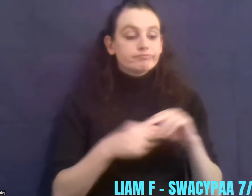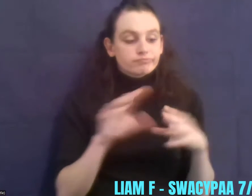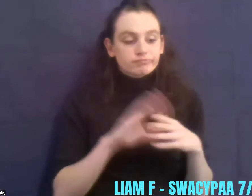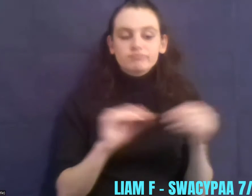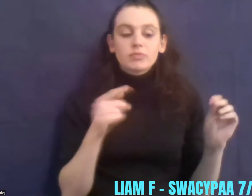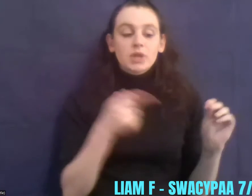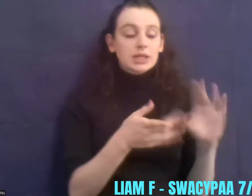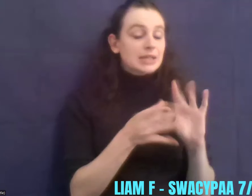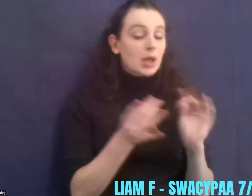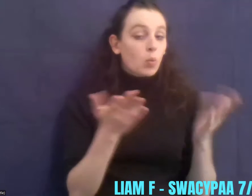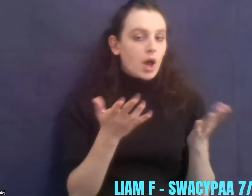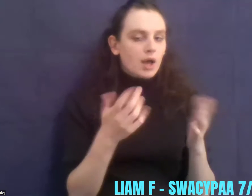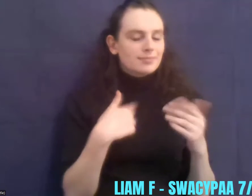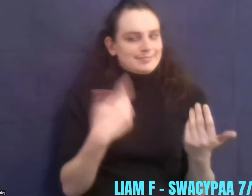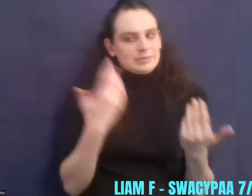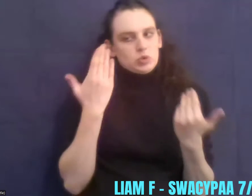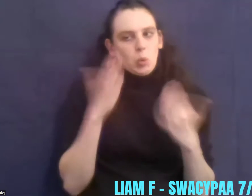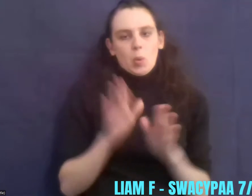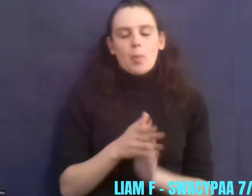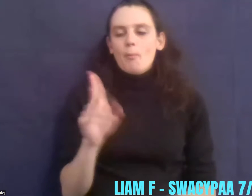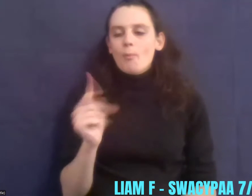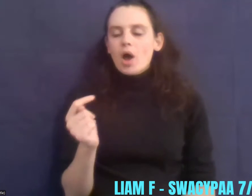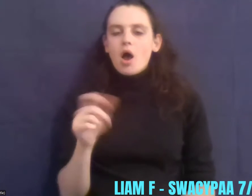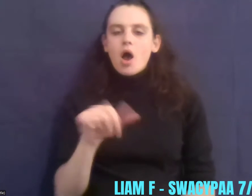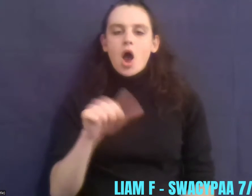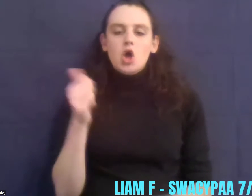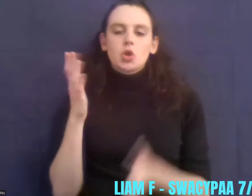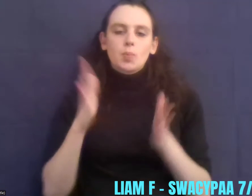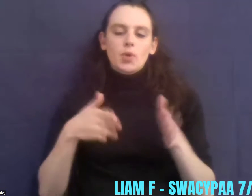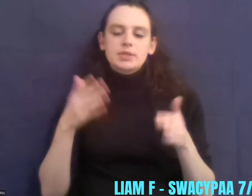somebody else in the audience, um,